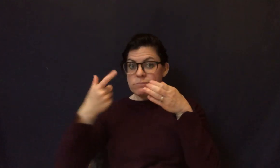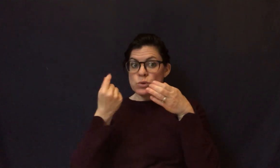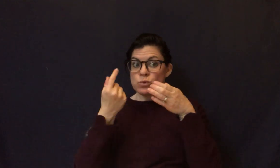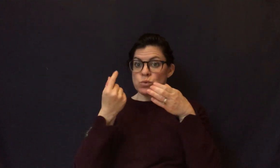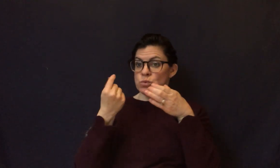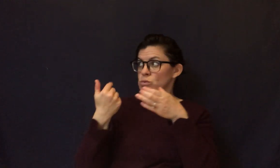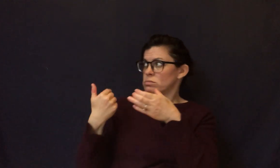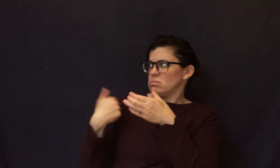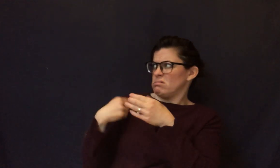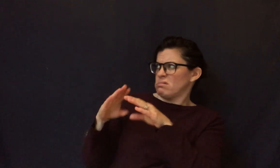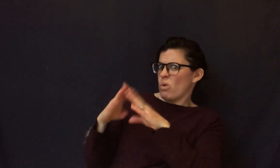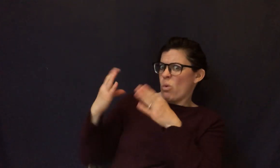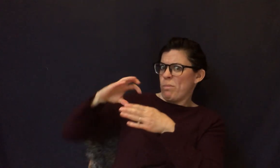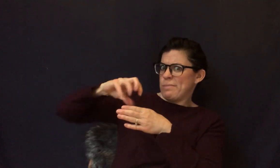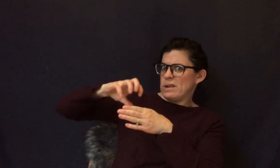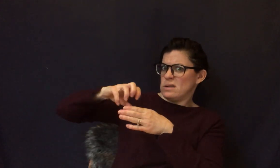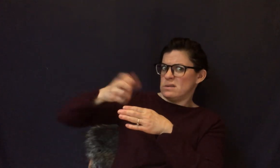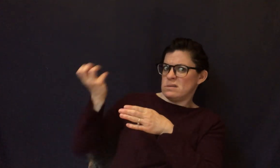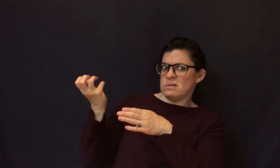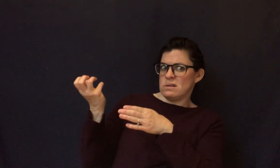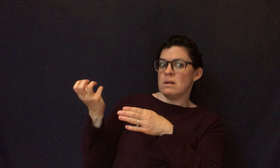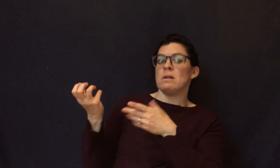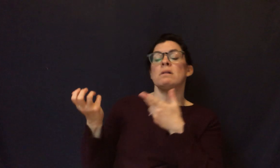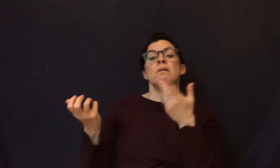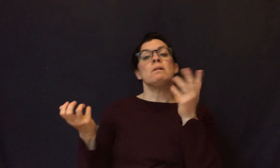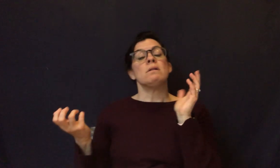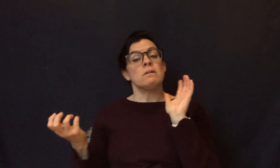shake happened? it. Why do you have to shake it, Sam?